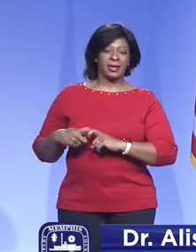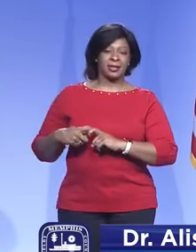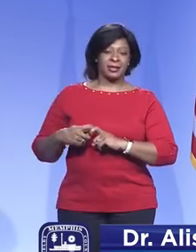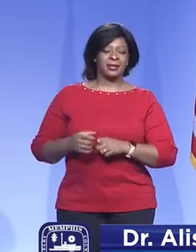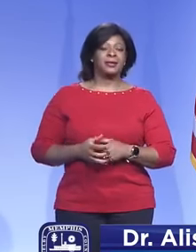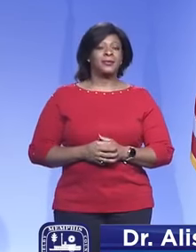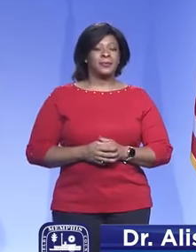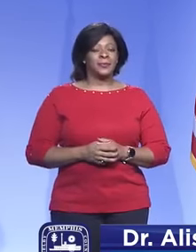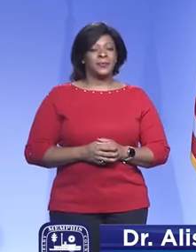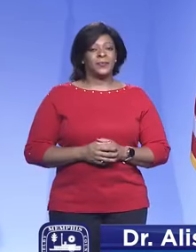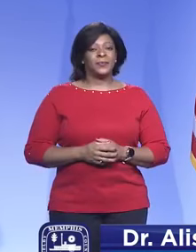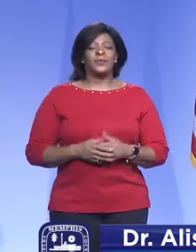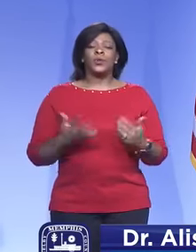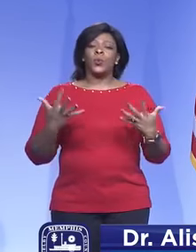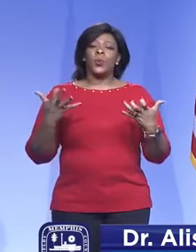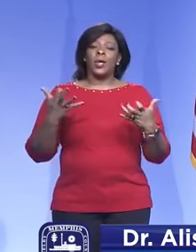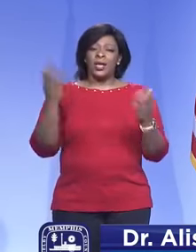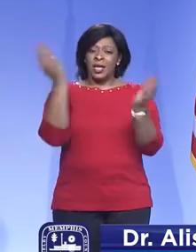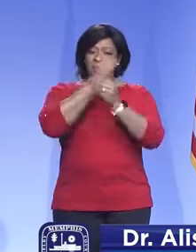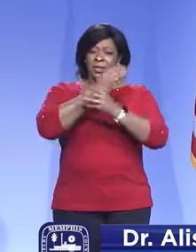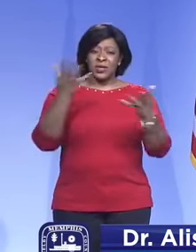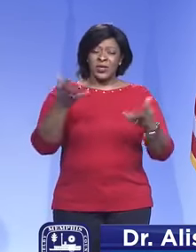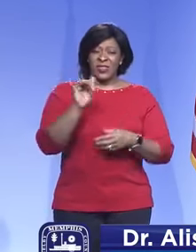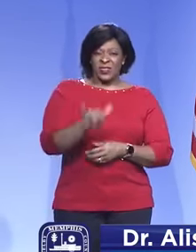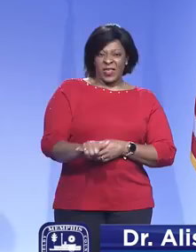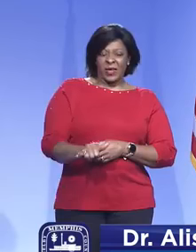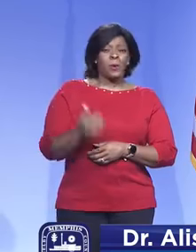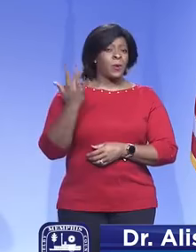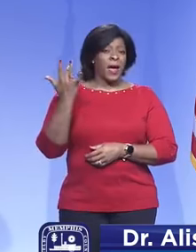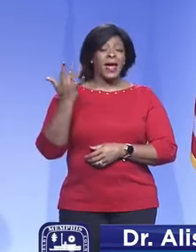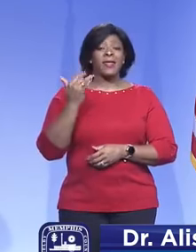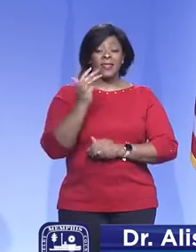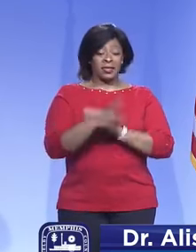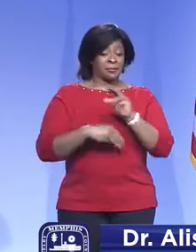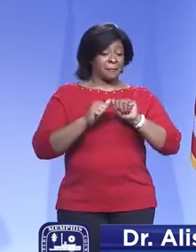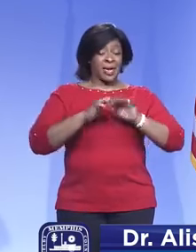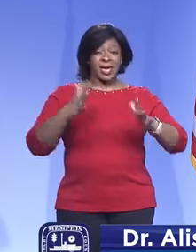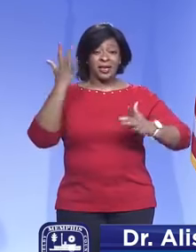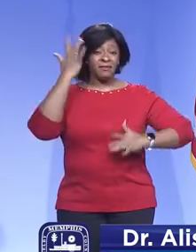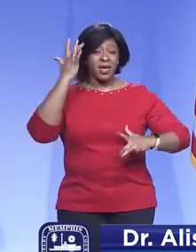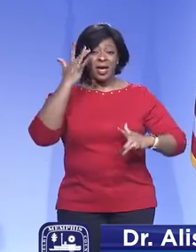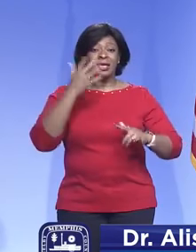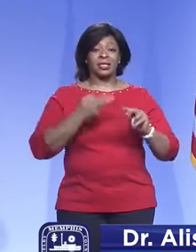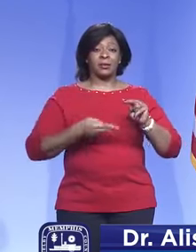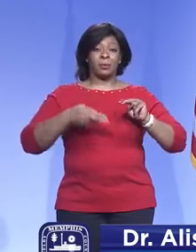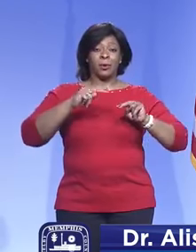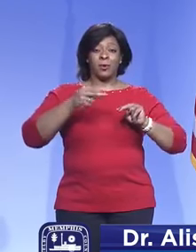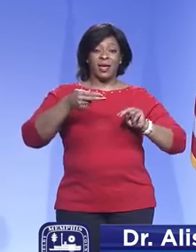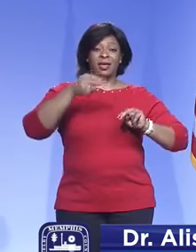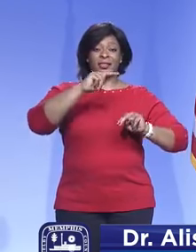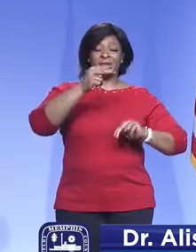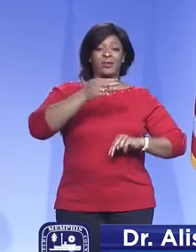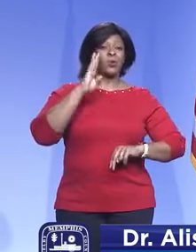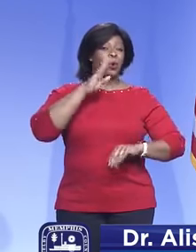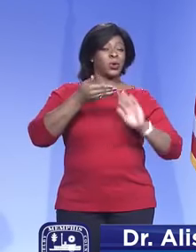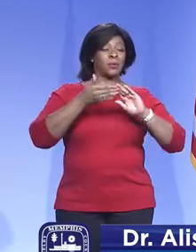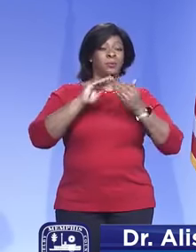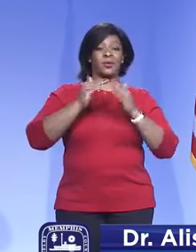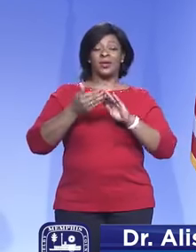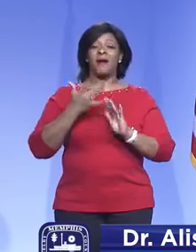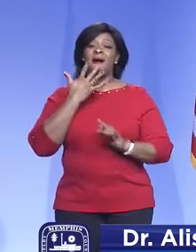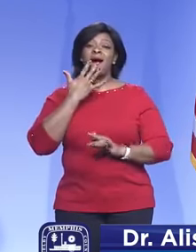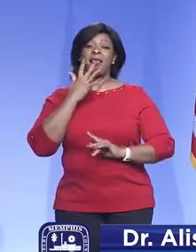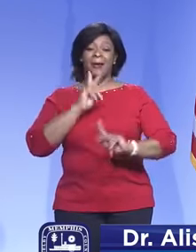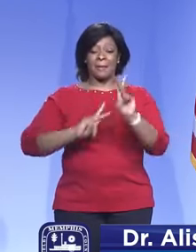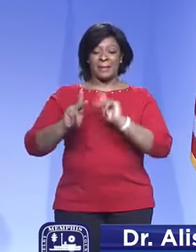Hispanic. I wanted to share that today because as the pandemic has progressed, we know that communities of color have